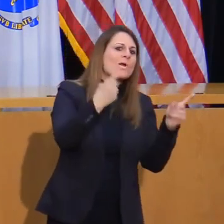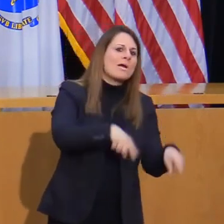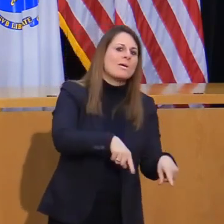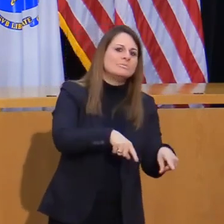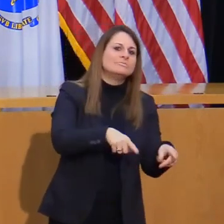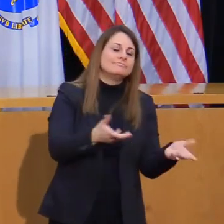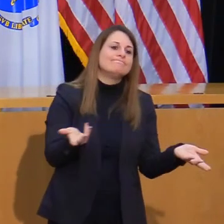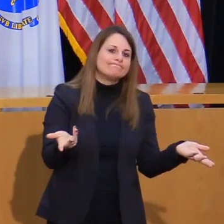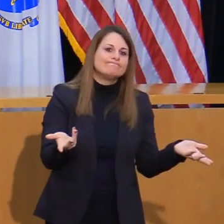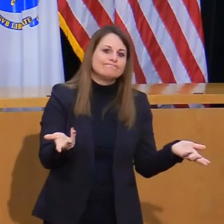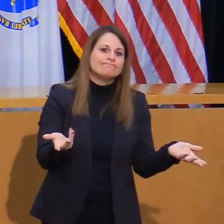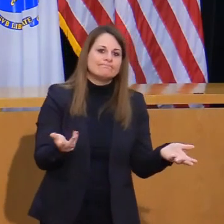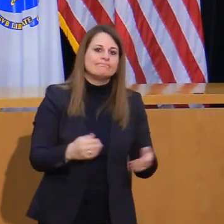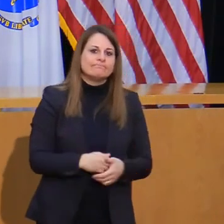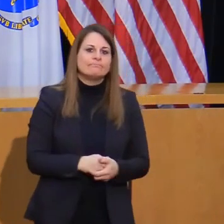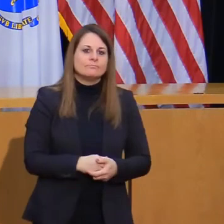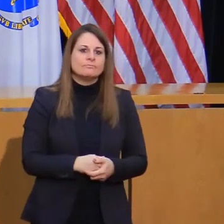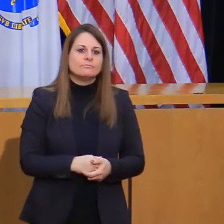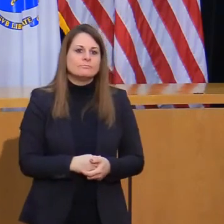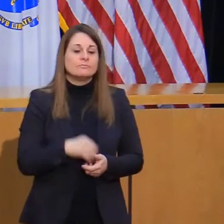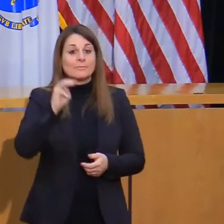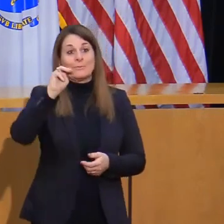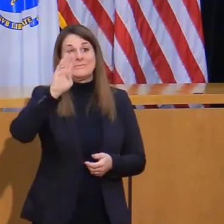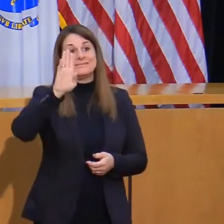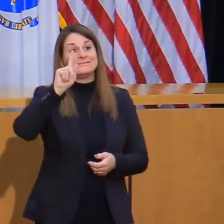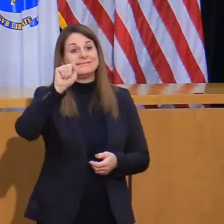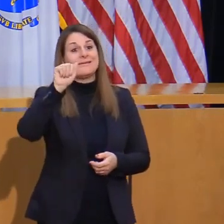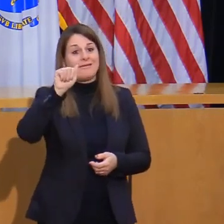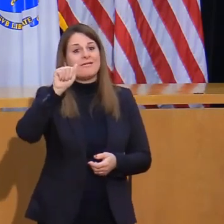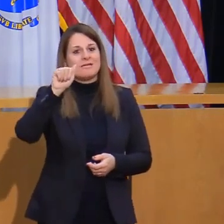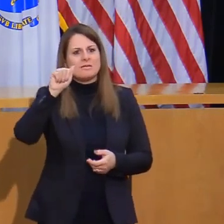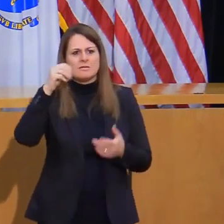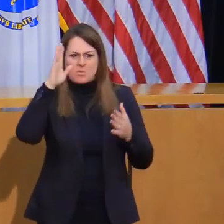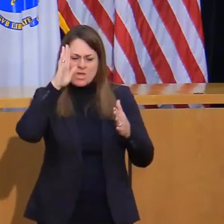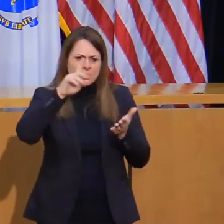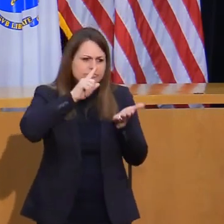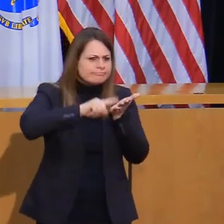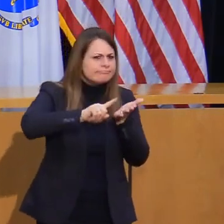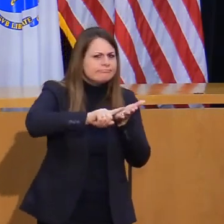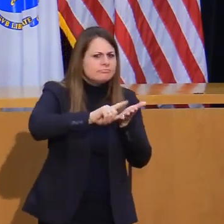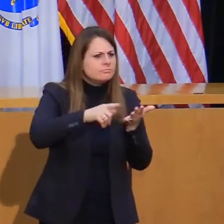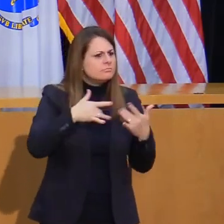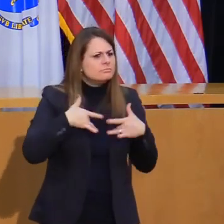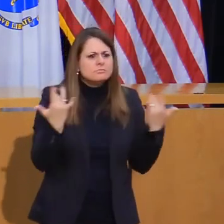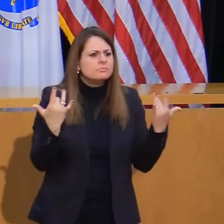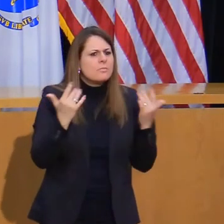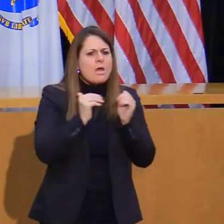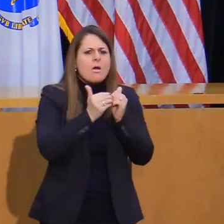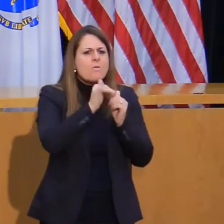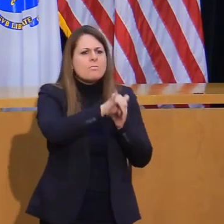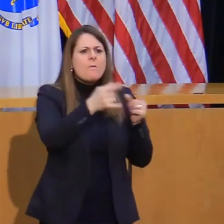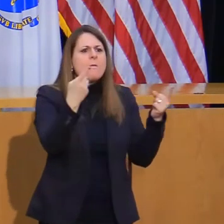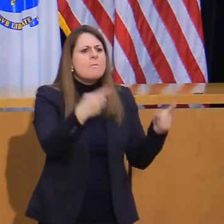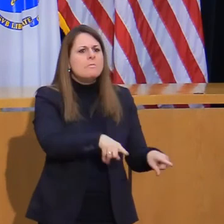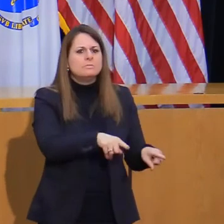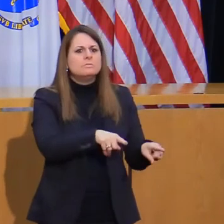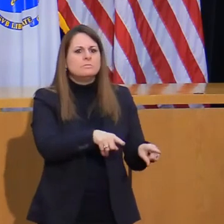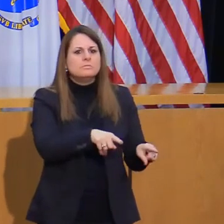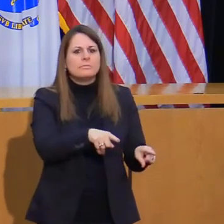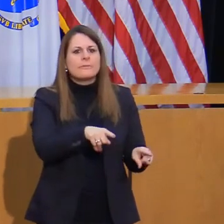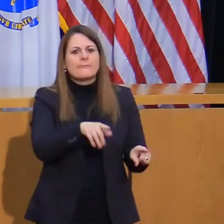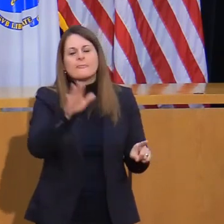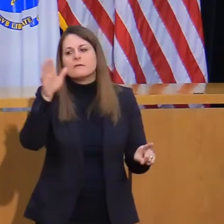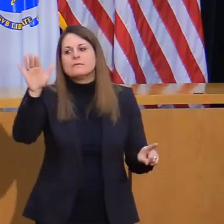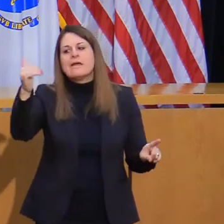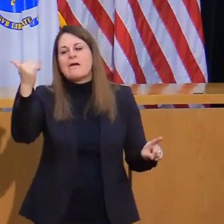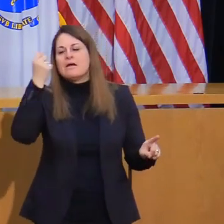T is thoroughly focused on getting to the bottom of what happened there. And they work pretty hard to